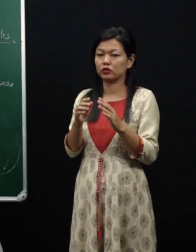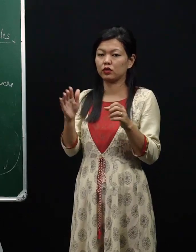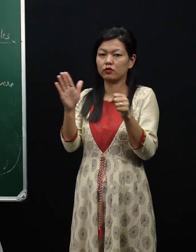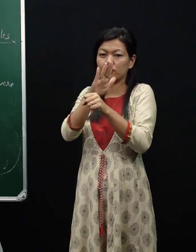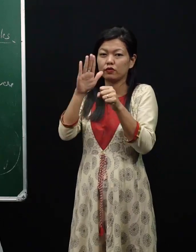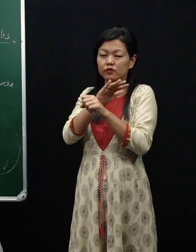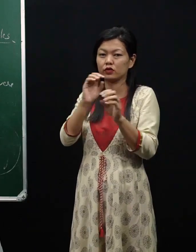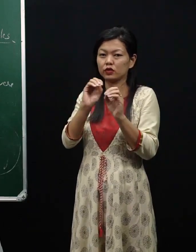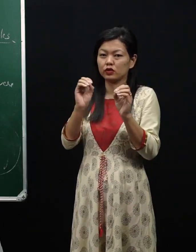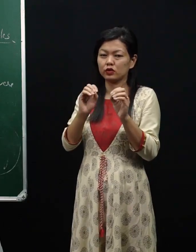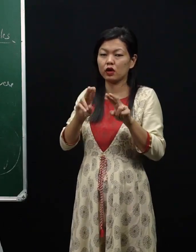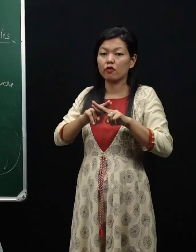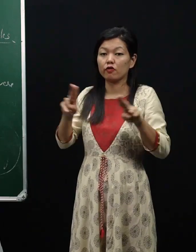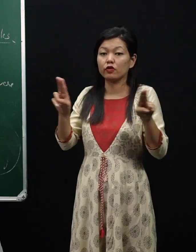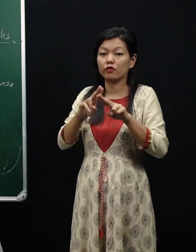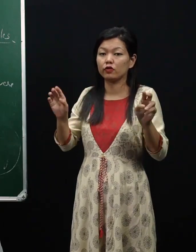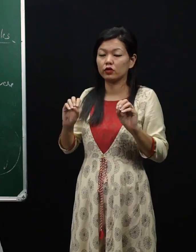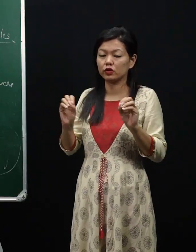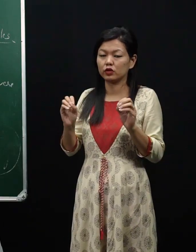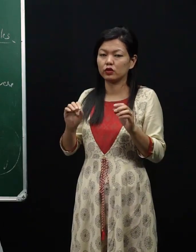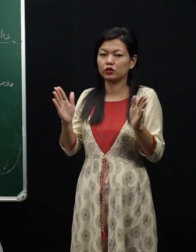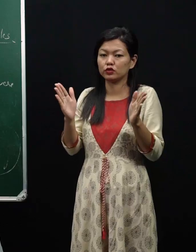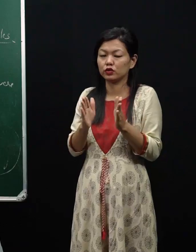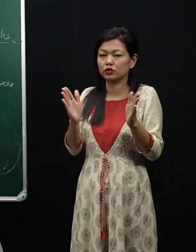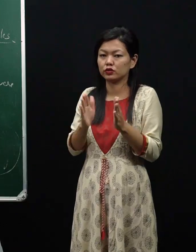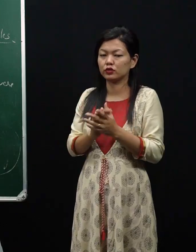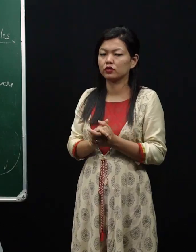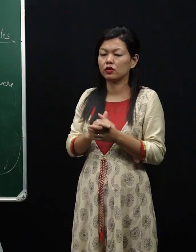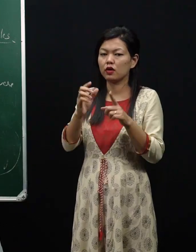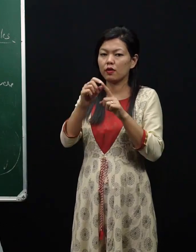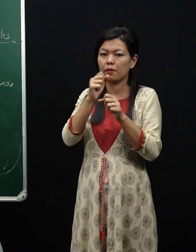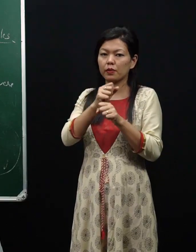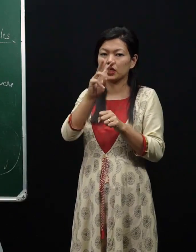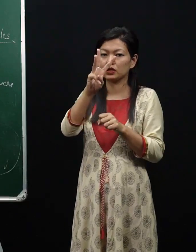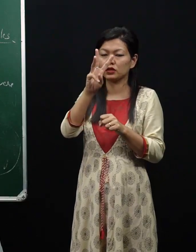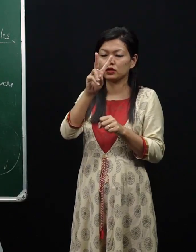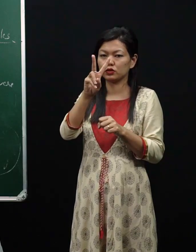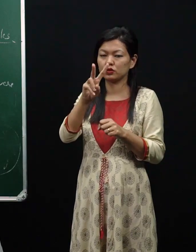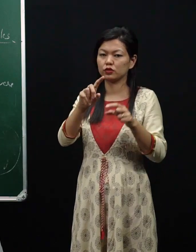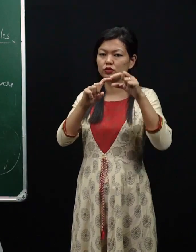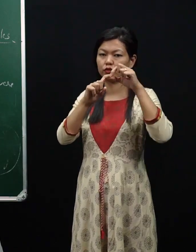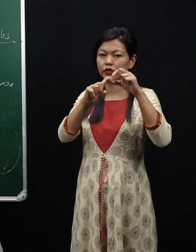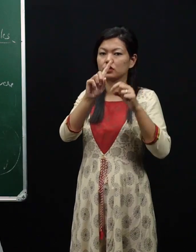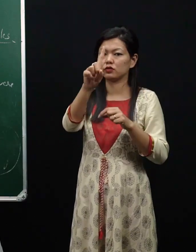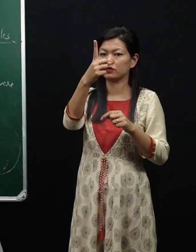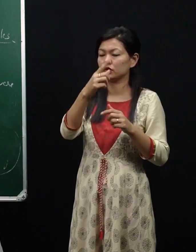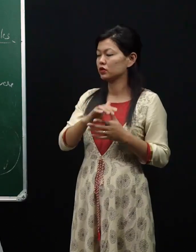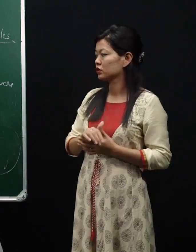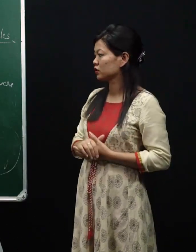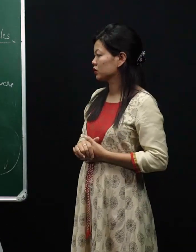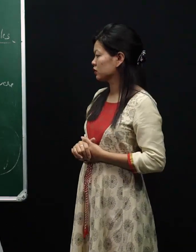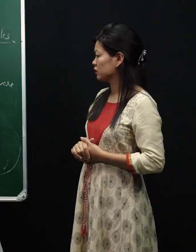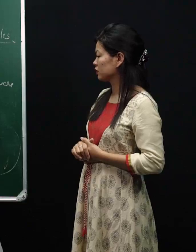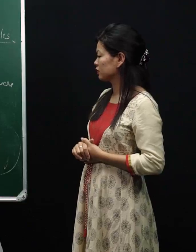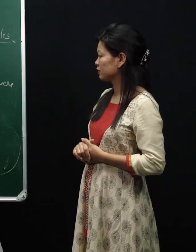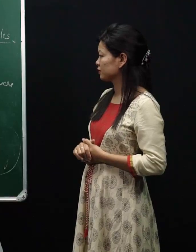for this question, you can refer, like I've said, page 32 in text question number one, okay? Now, in